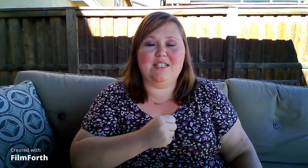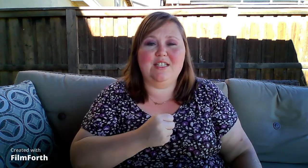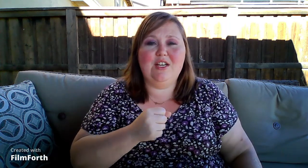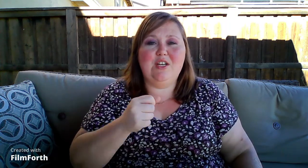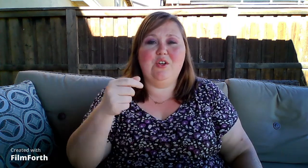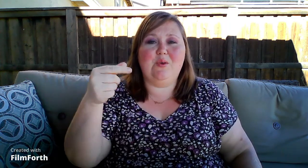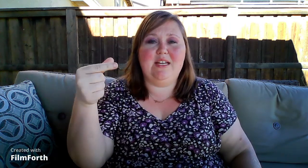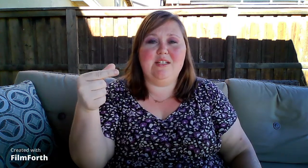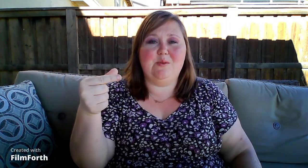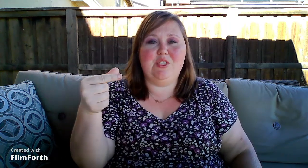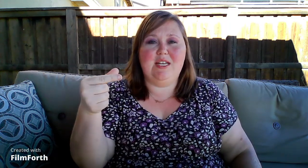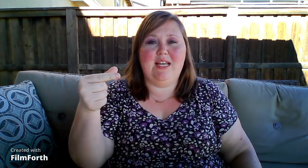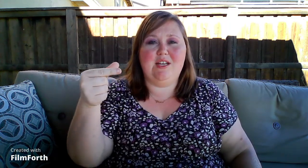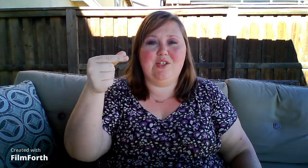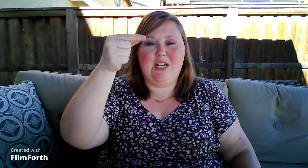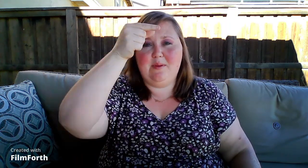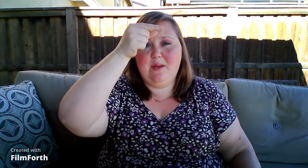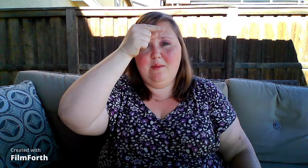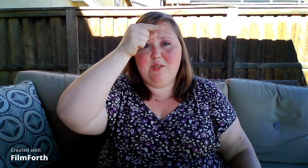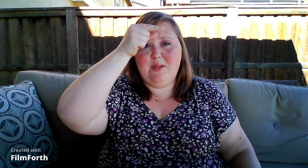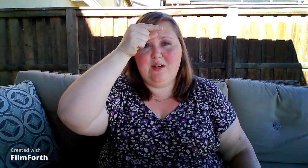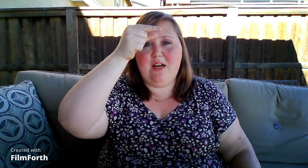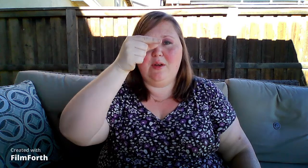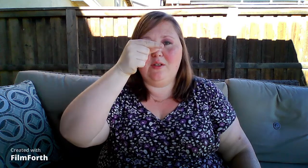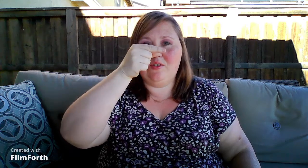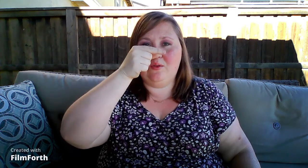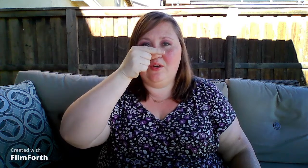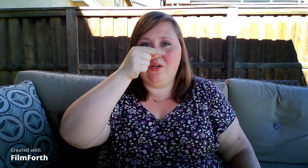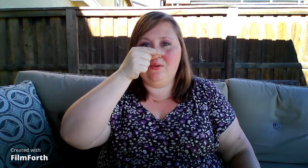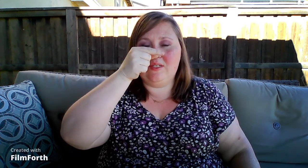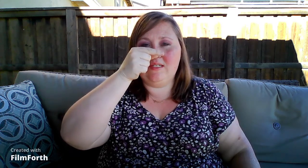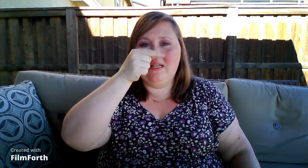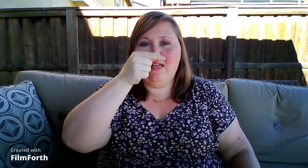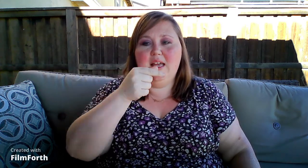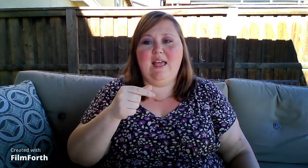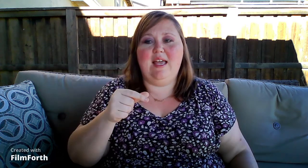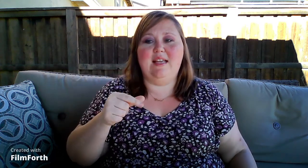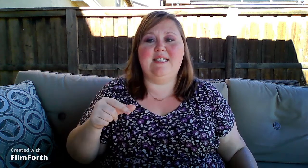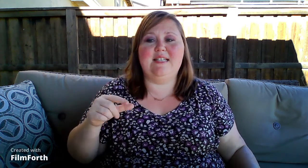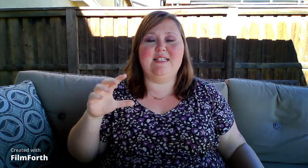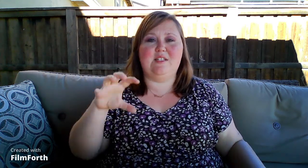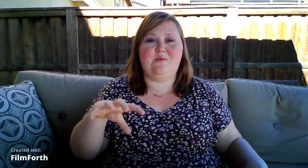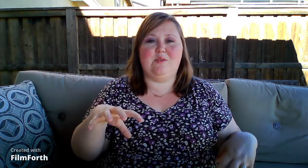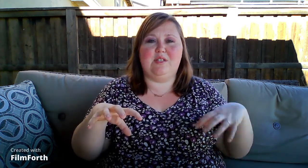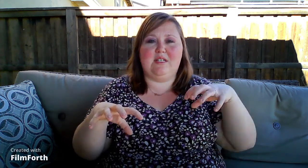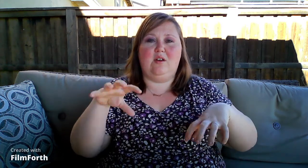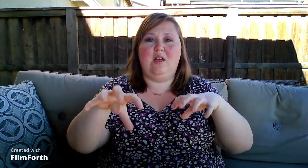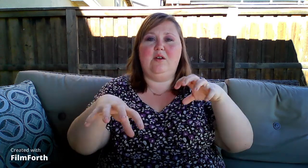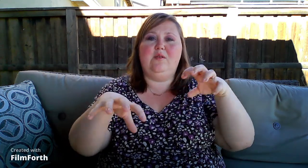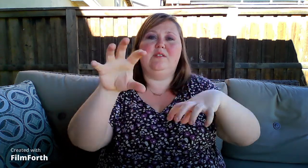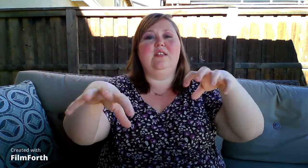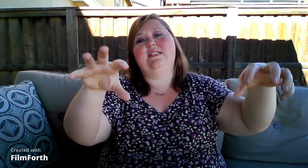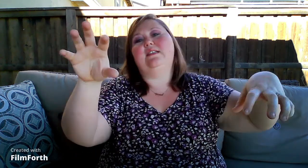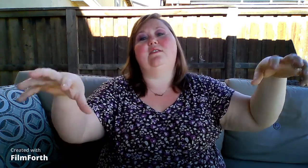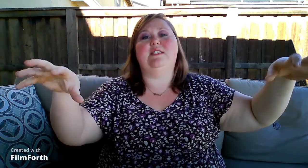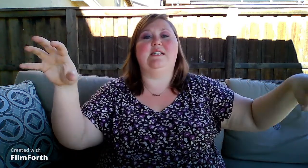ancient. Greek is with G hand shape between our eyebrows to our nose. And city-states, we're just going to go, oh, there's all these little city